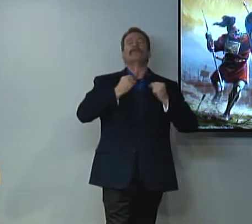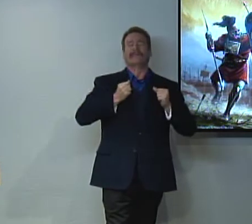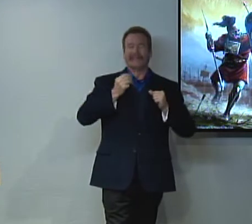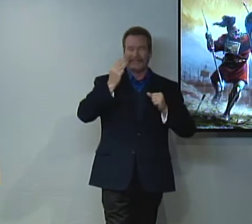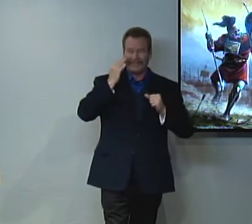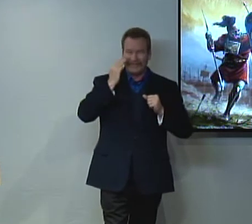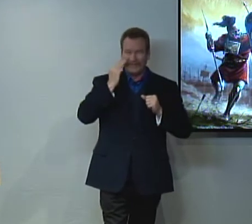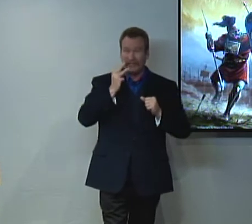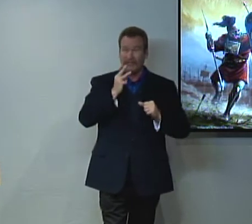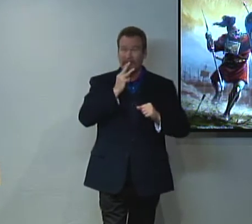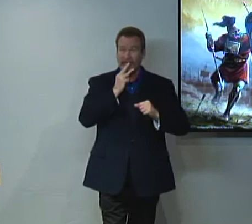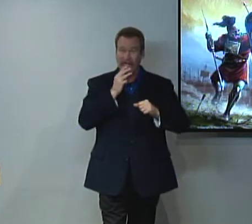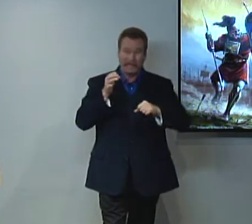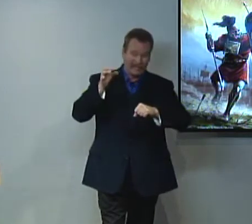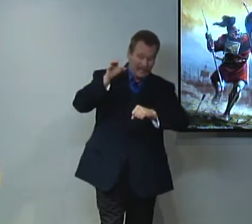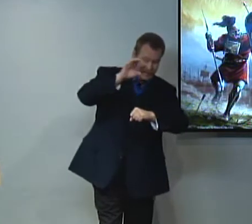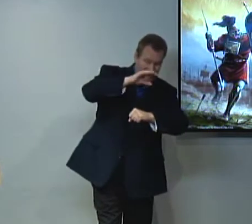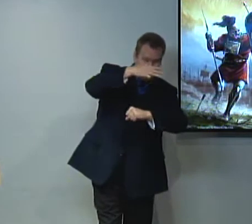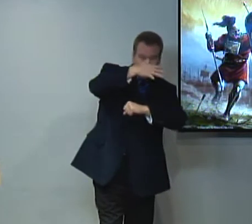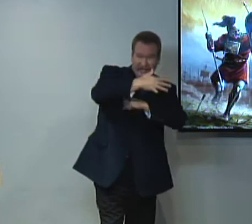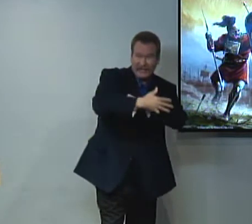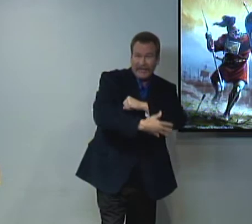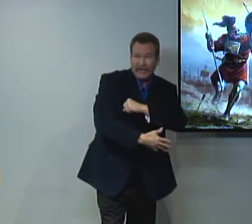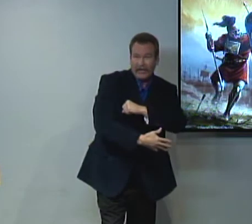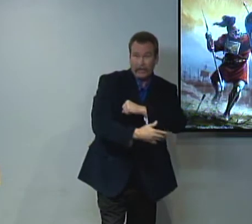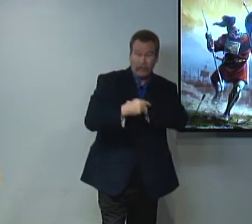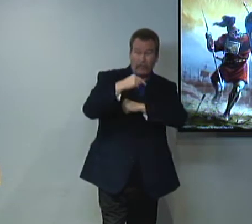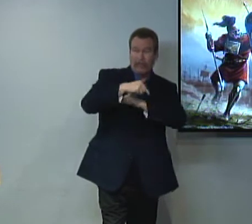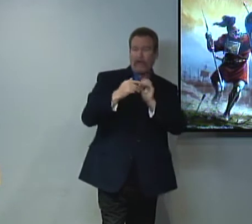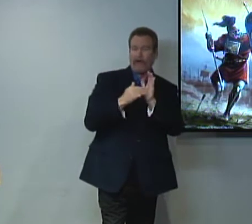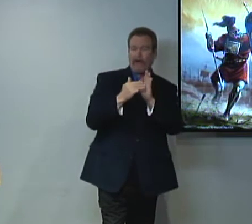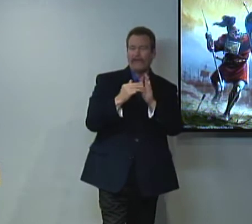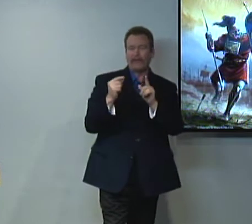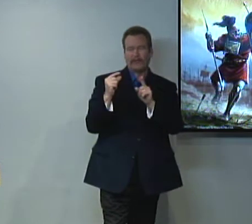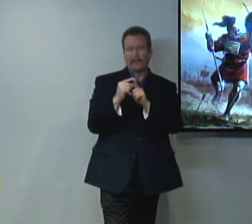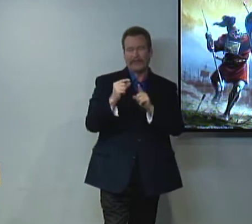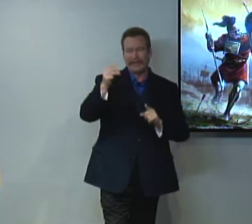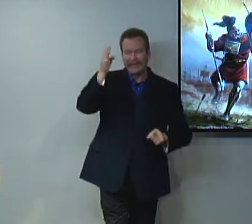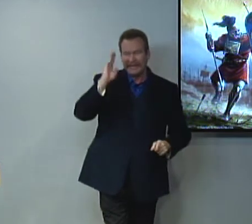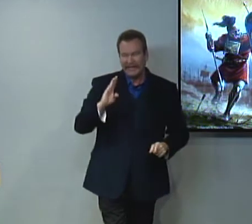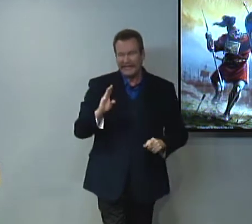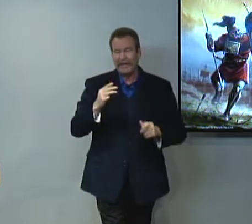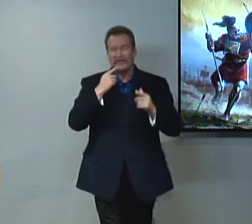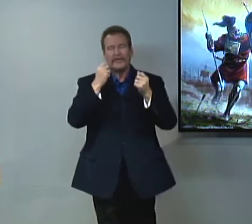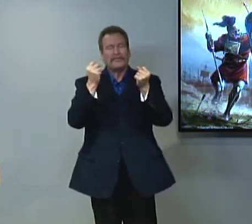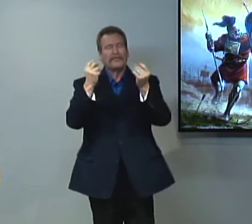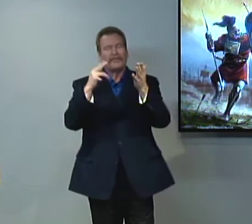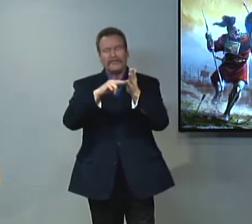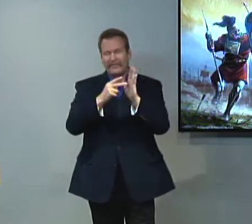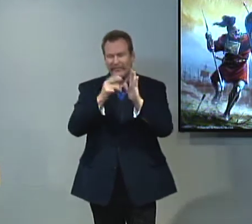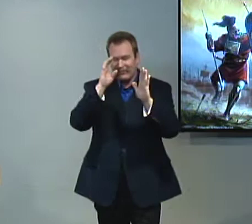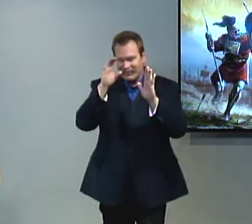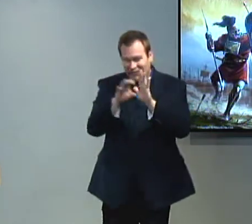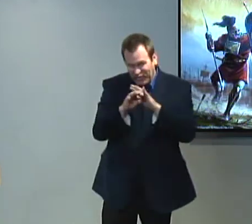our thirst. We know this. So think of it, if they soaked their shield with it.